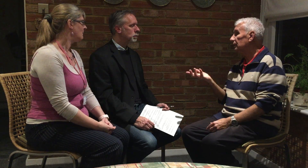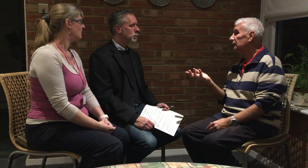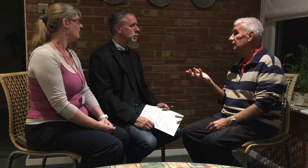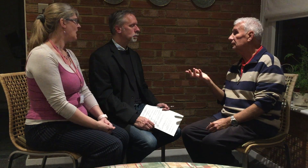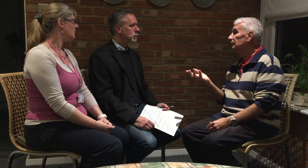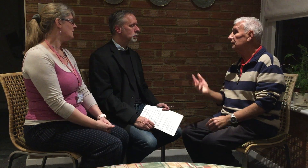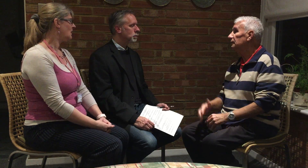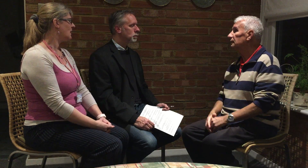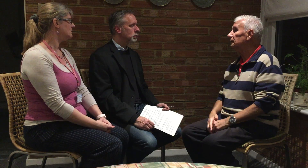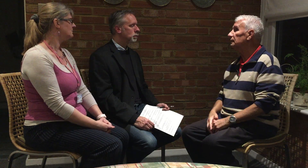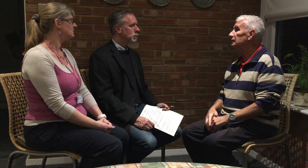Yeah, you can.